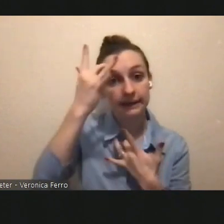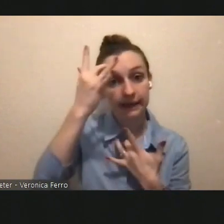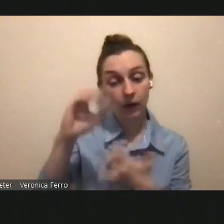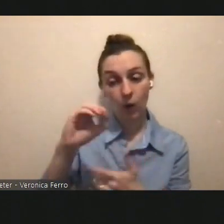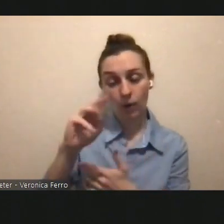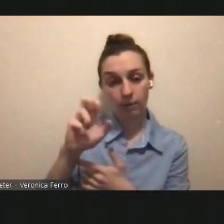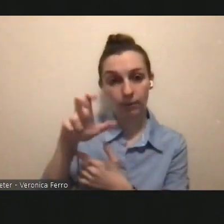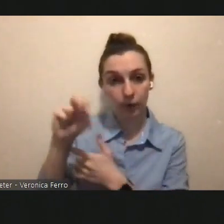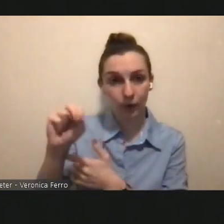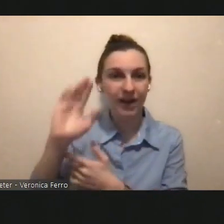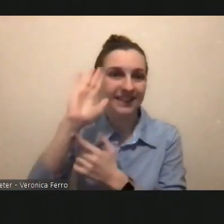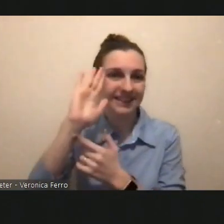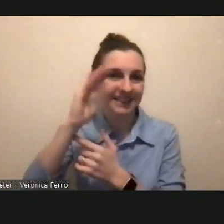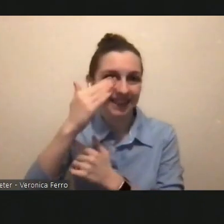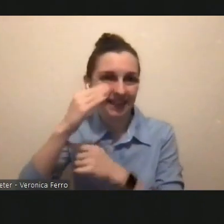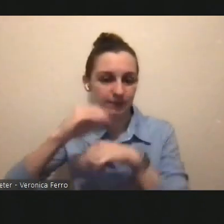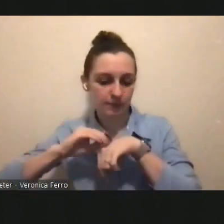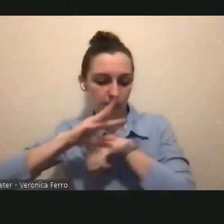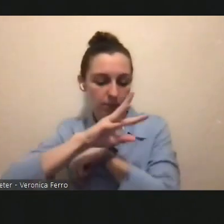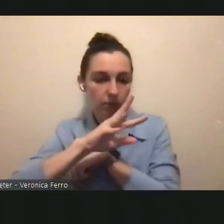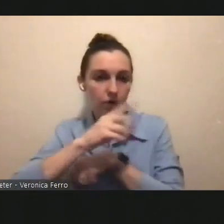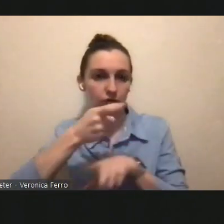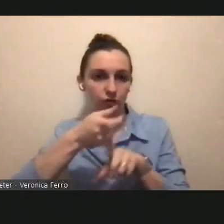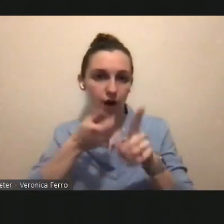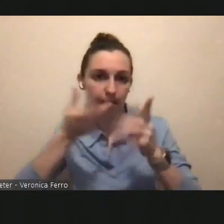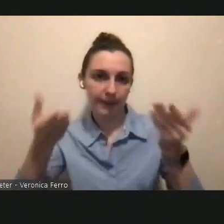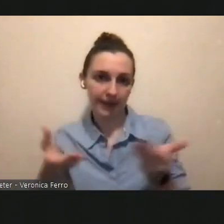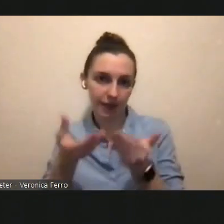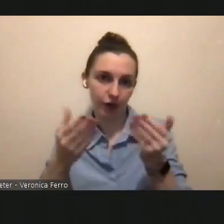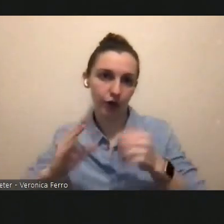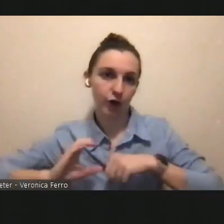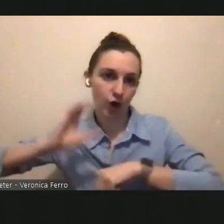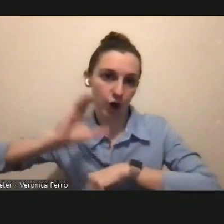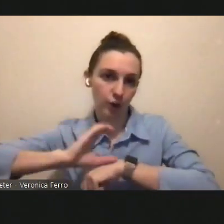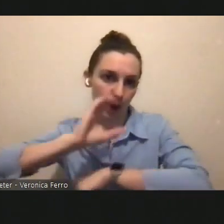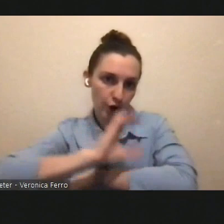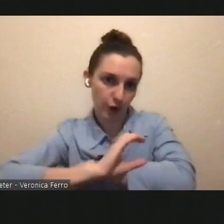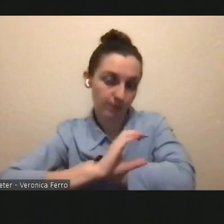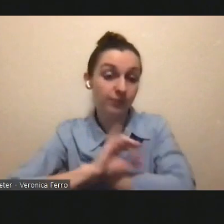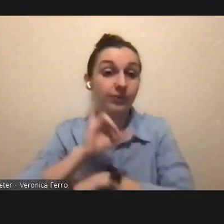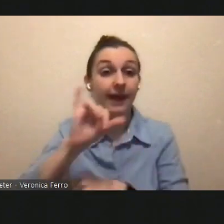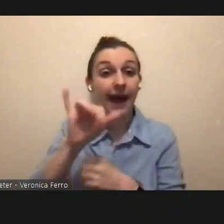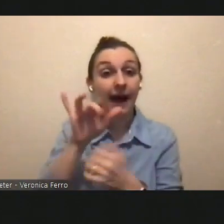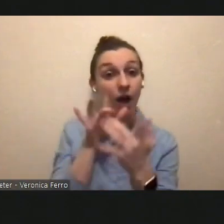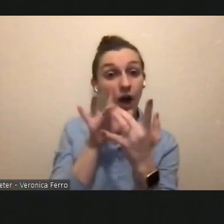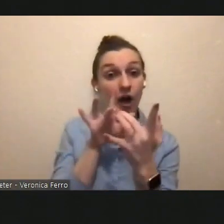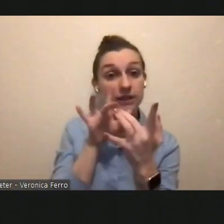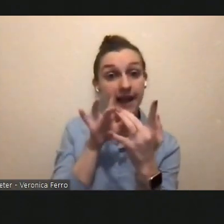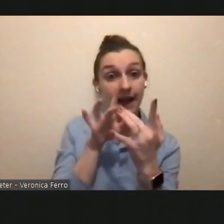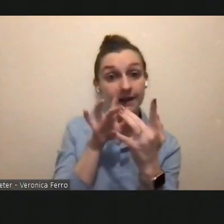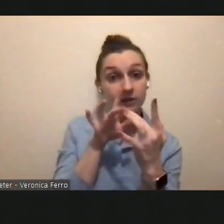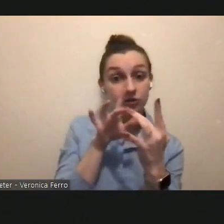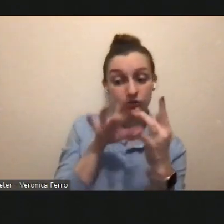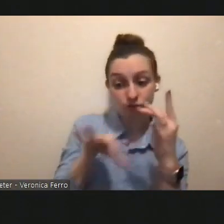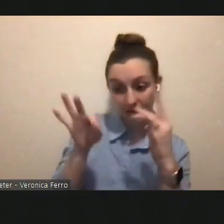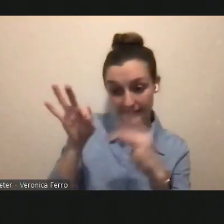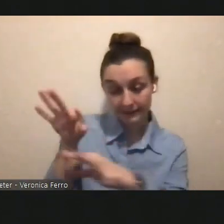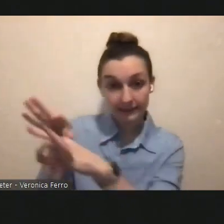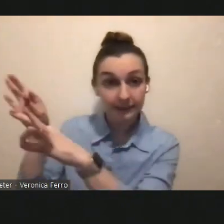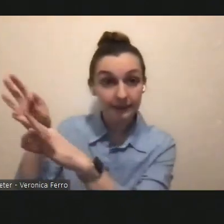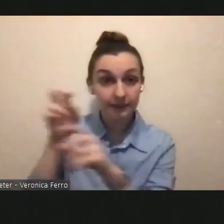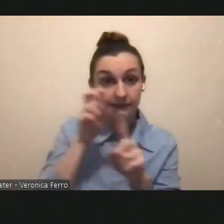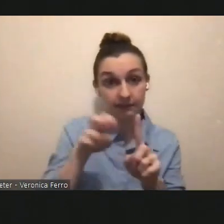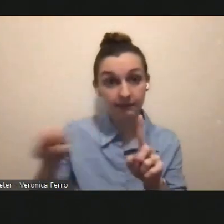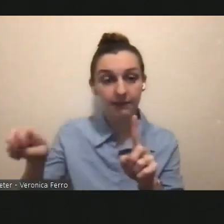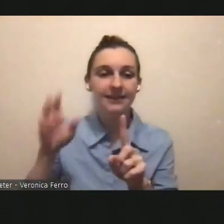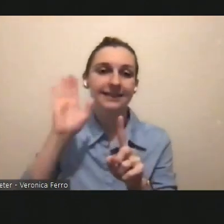here in Colorado. And contact tracing related to that case does indicate that there appears to be a linkage to